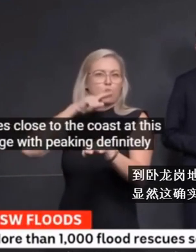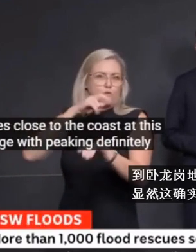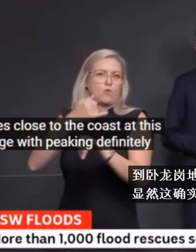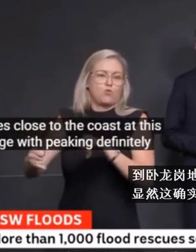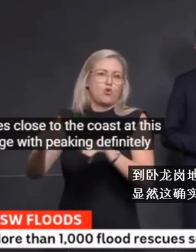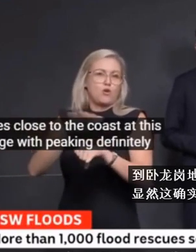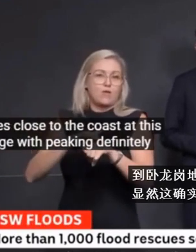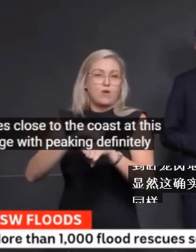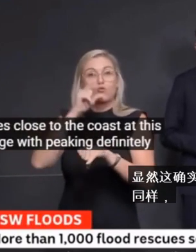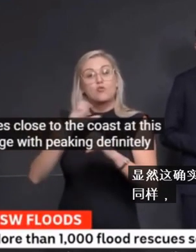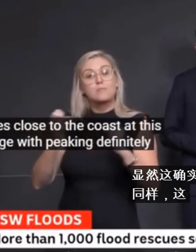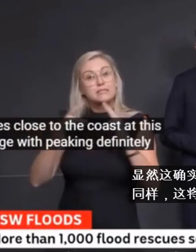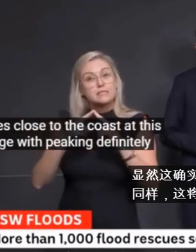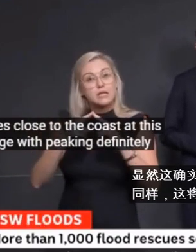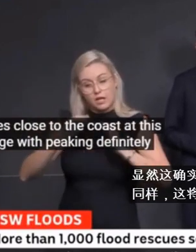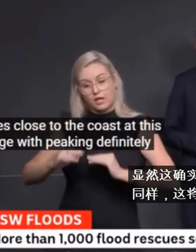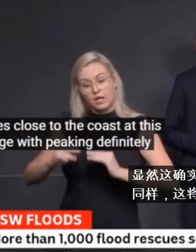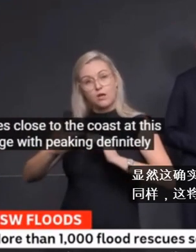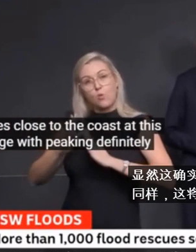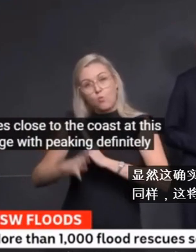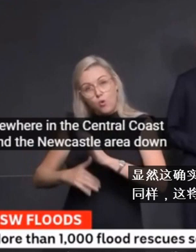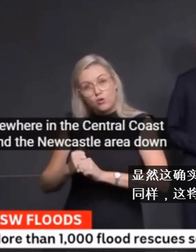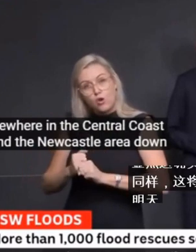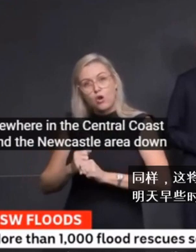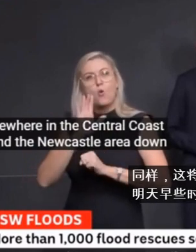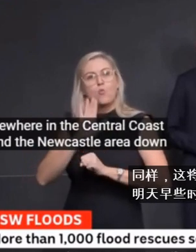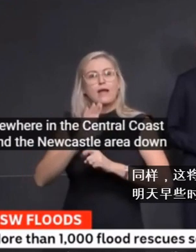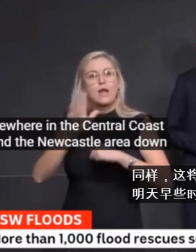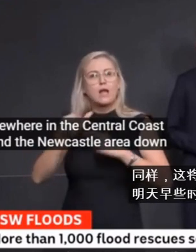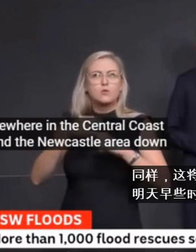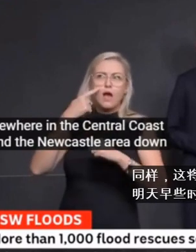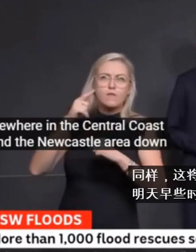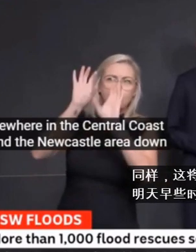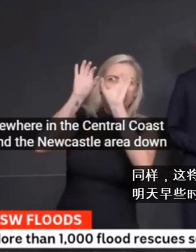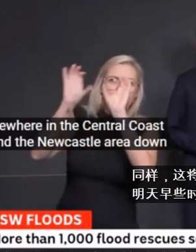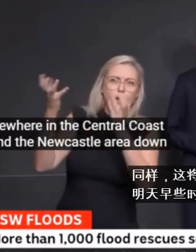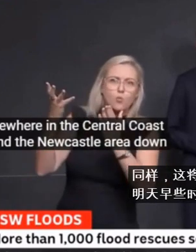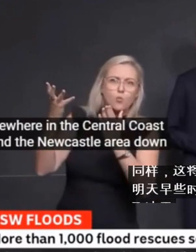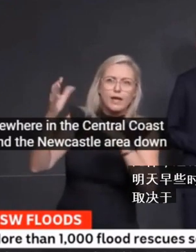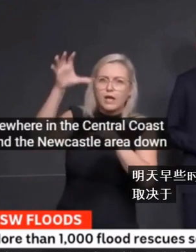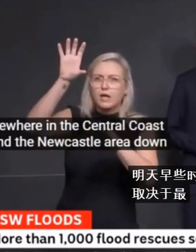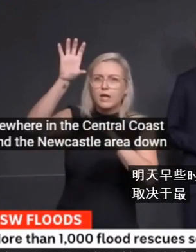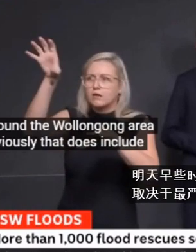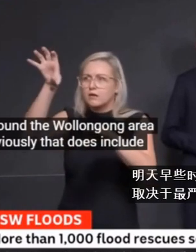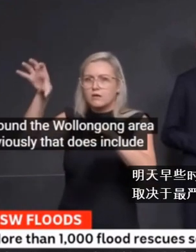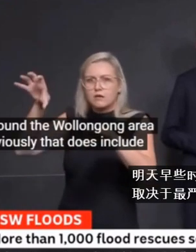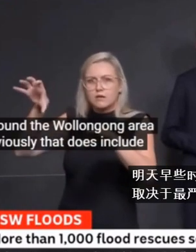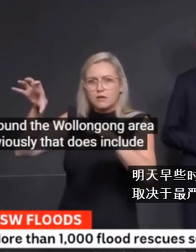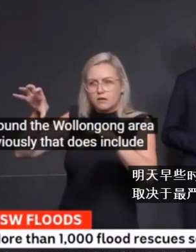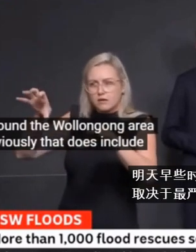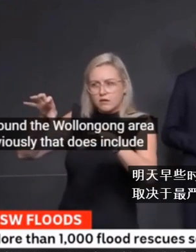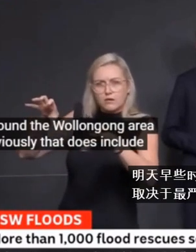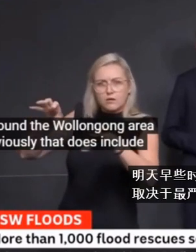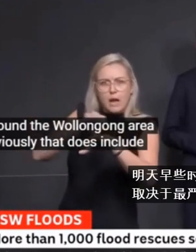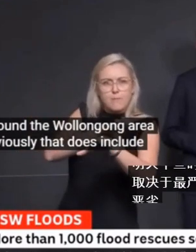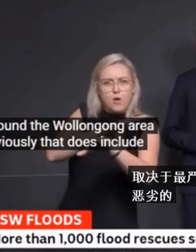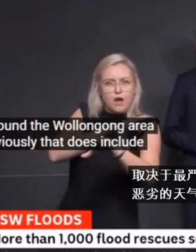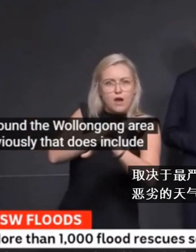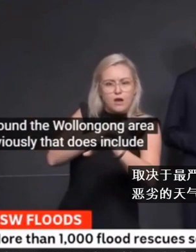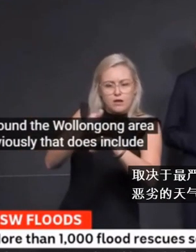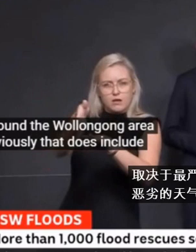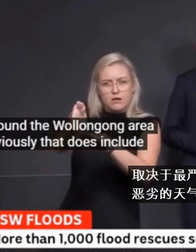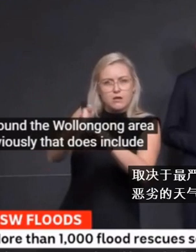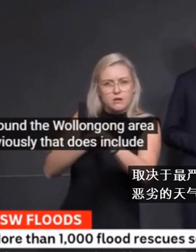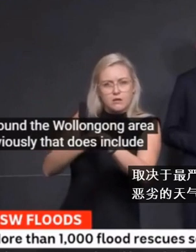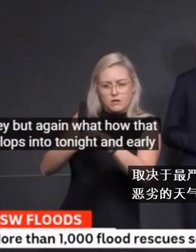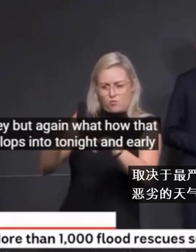does include Sydney, but again, how that develops into tonight and early tomorrow will be highly dependent on the worst of the impacts will be. But severe